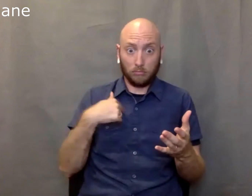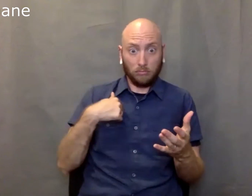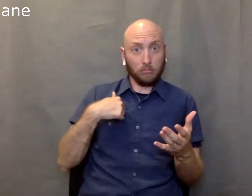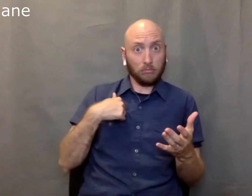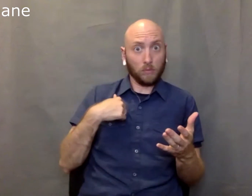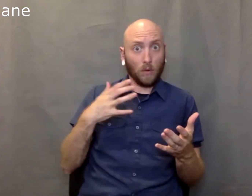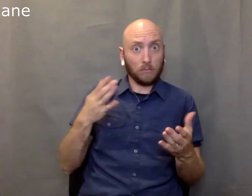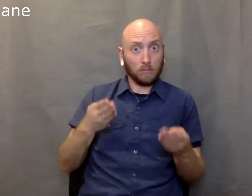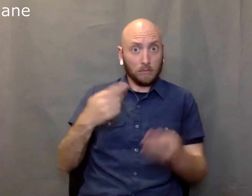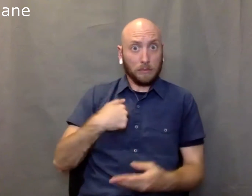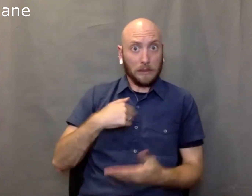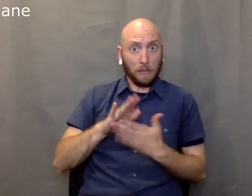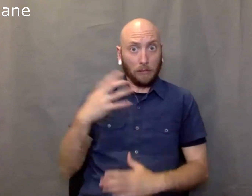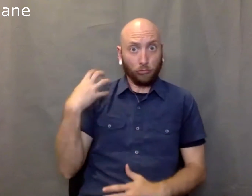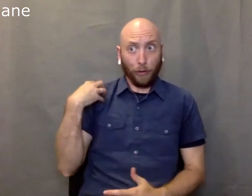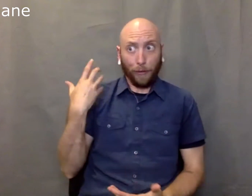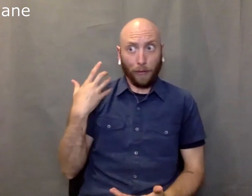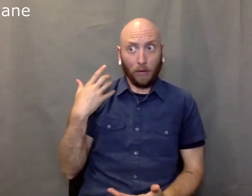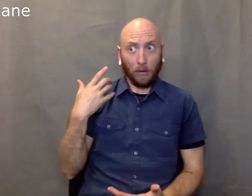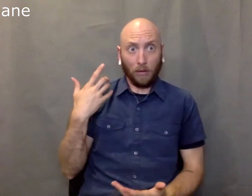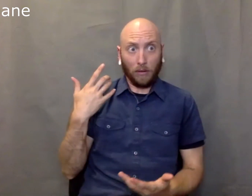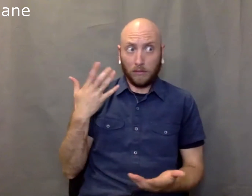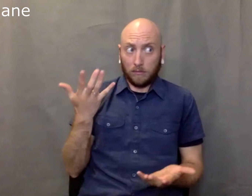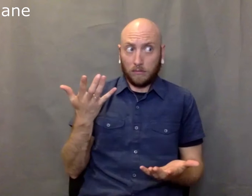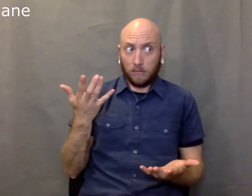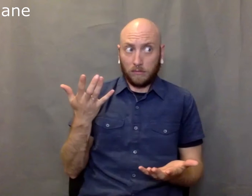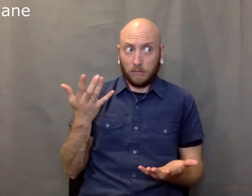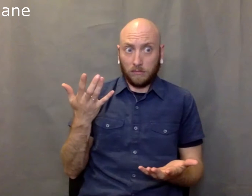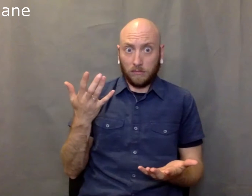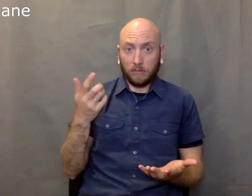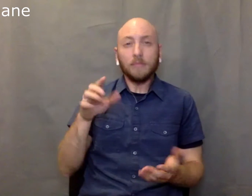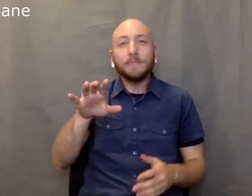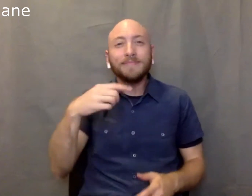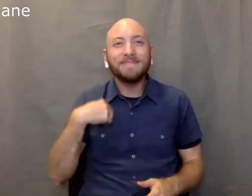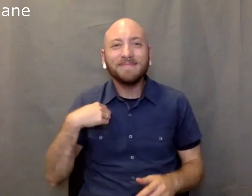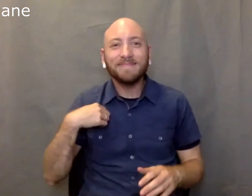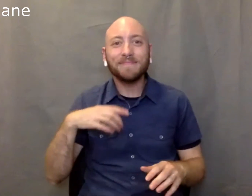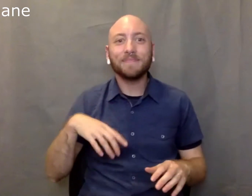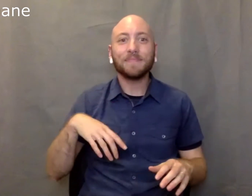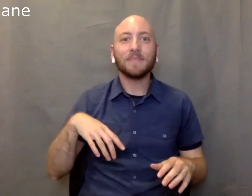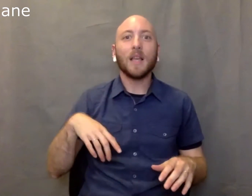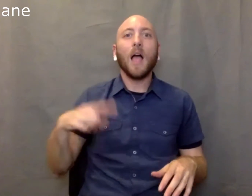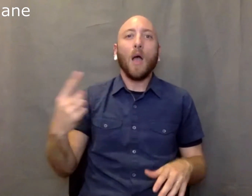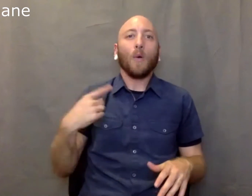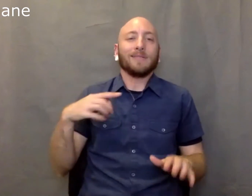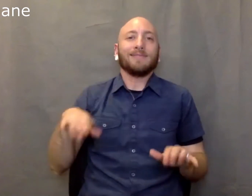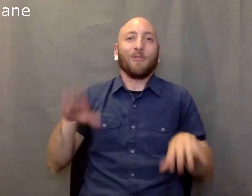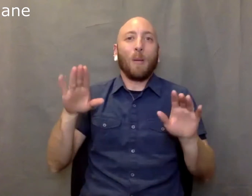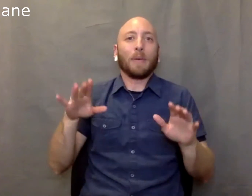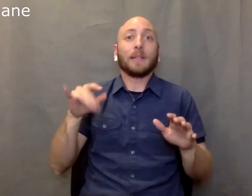like, I had I always grew up with like, if I'm not good something right away, I just don't want to do it, and I pretty much did that my whole